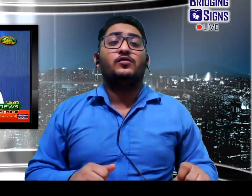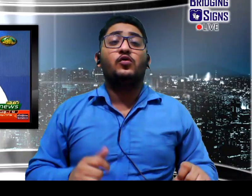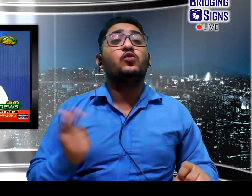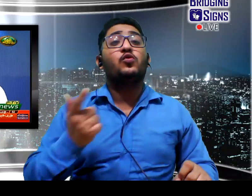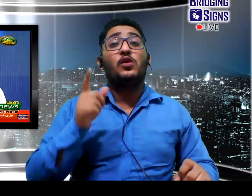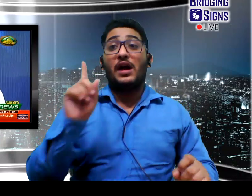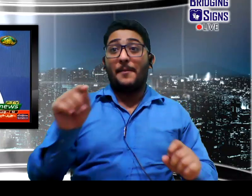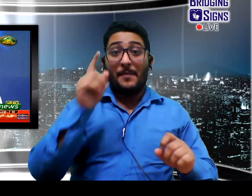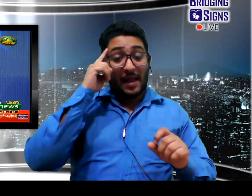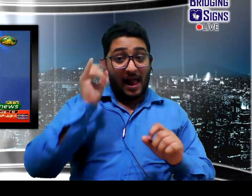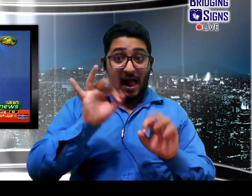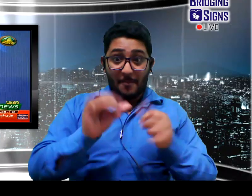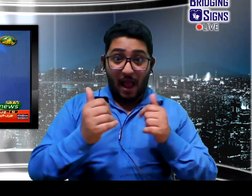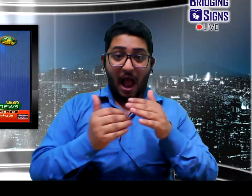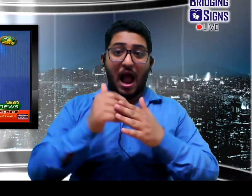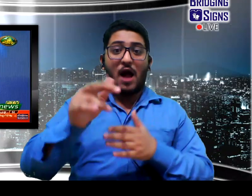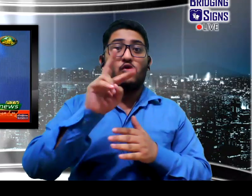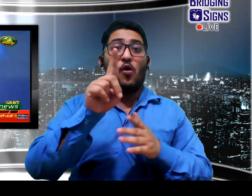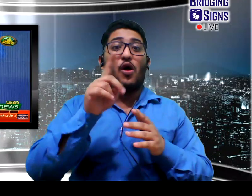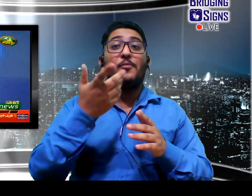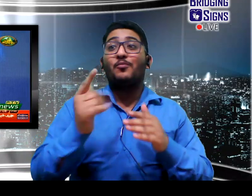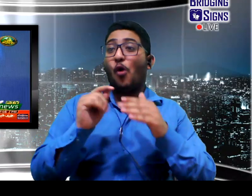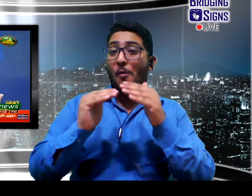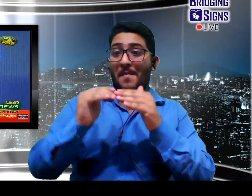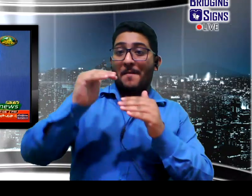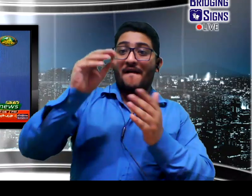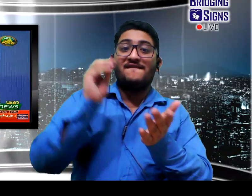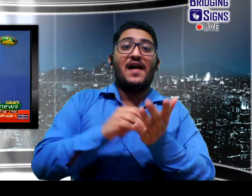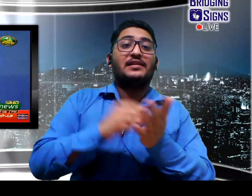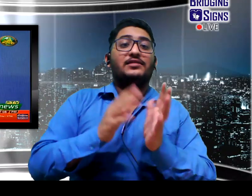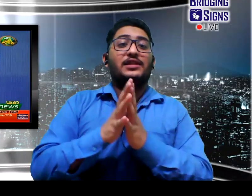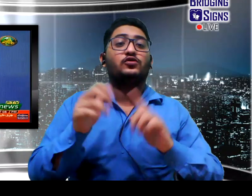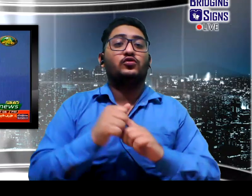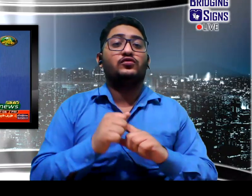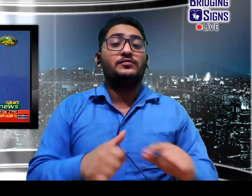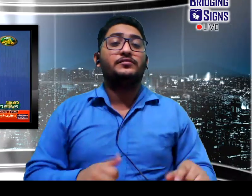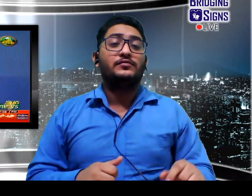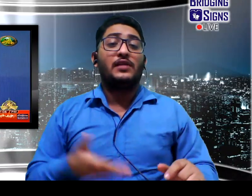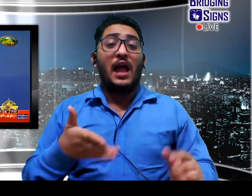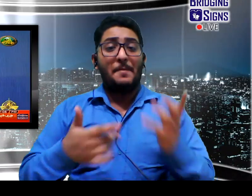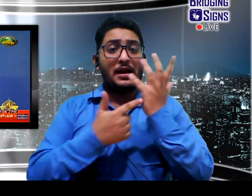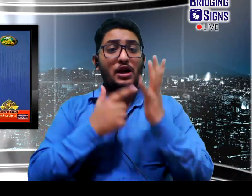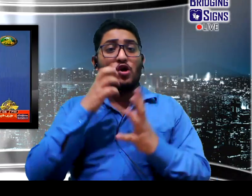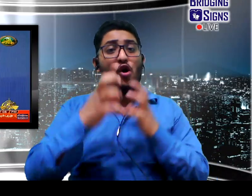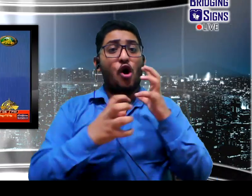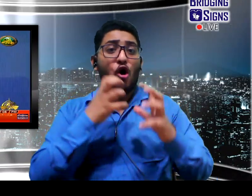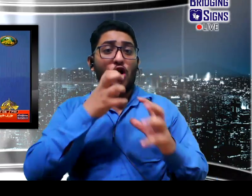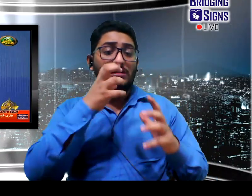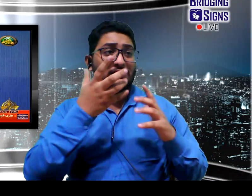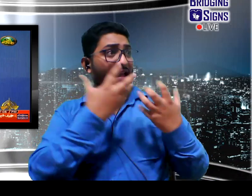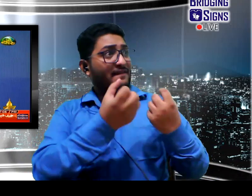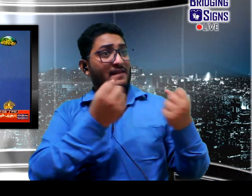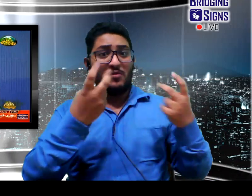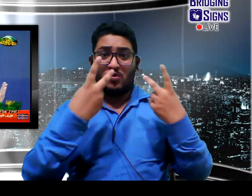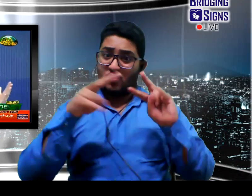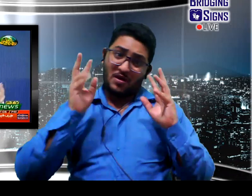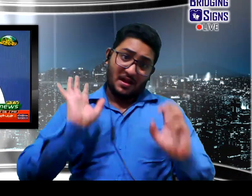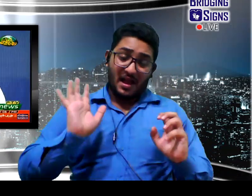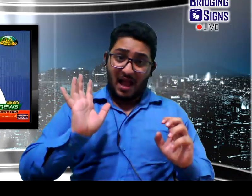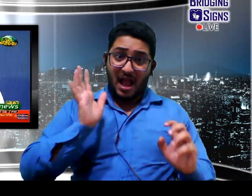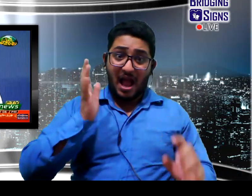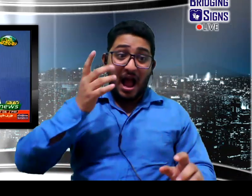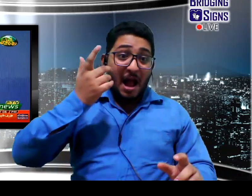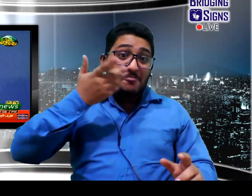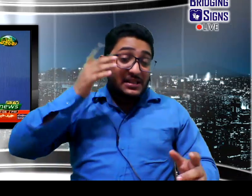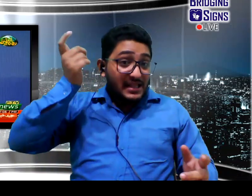to go into the 21st century. We have technologies developing at a